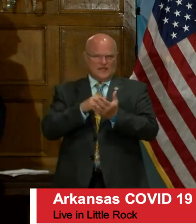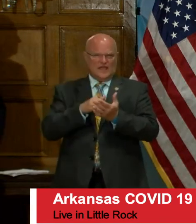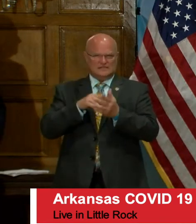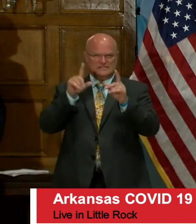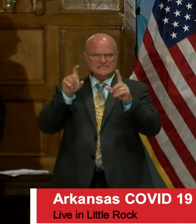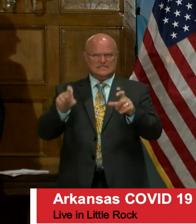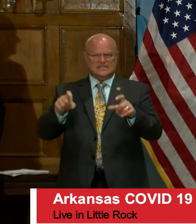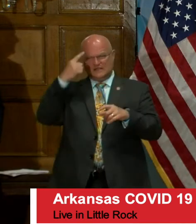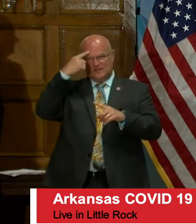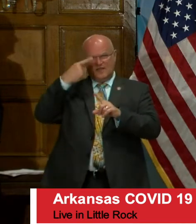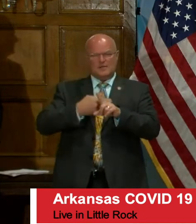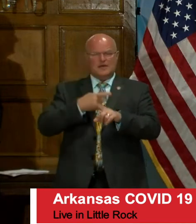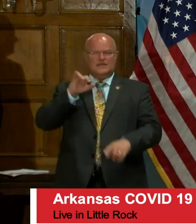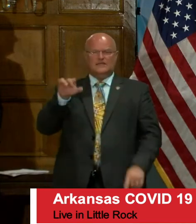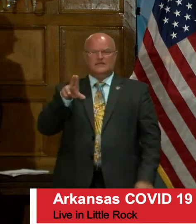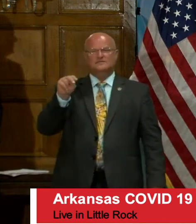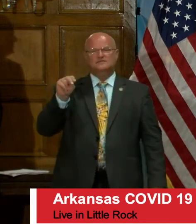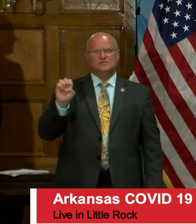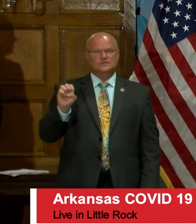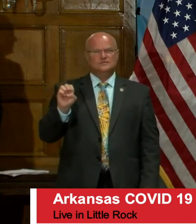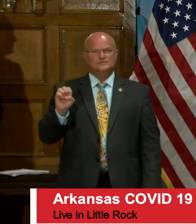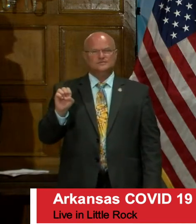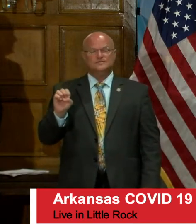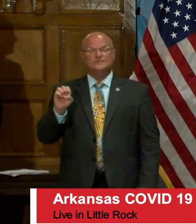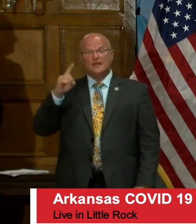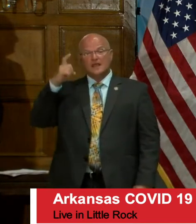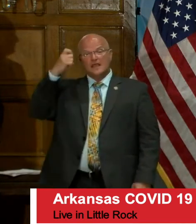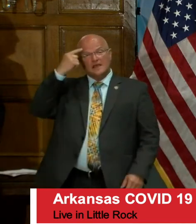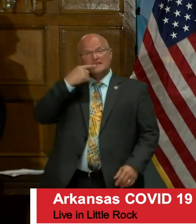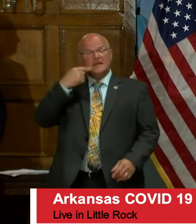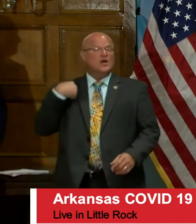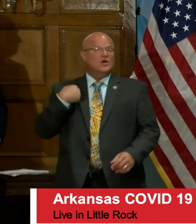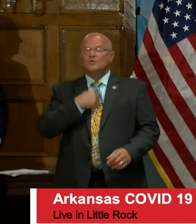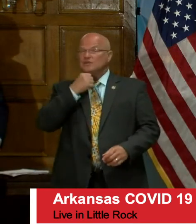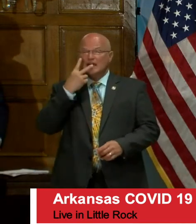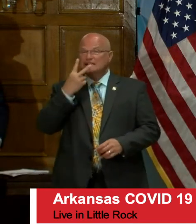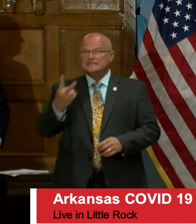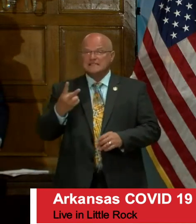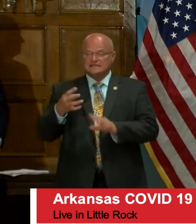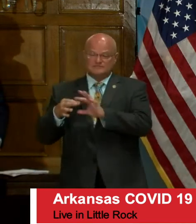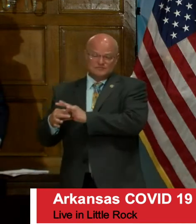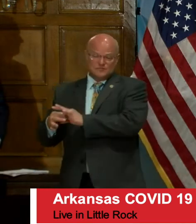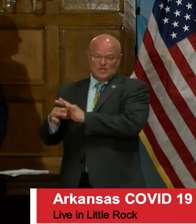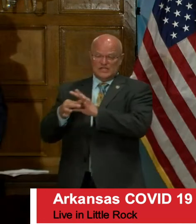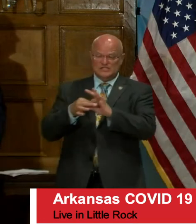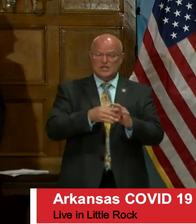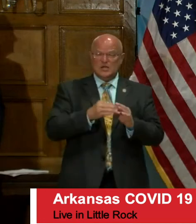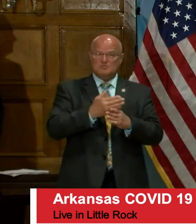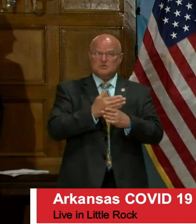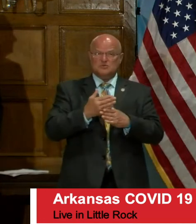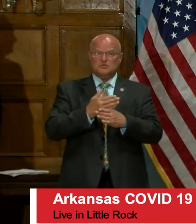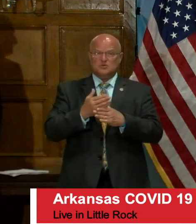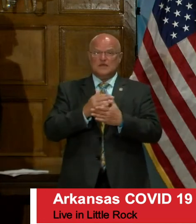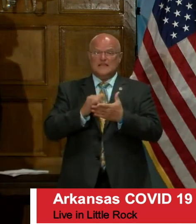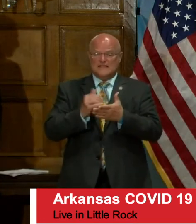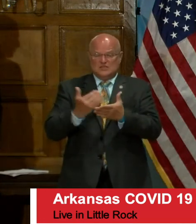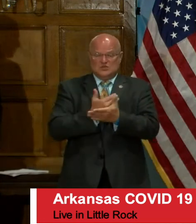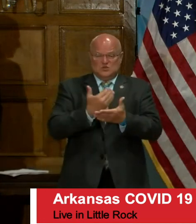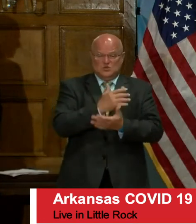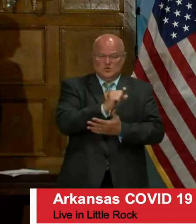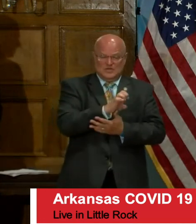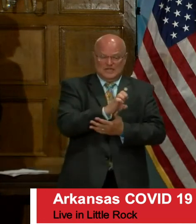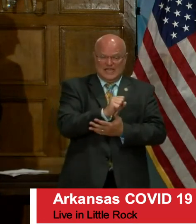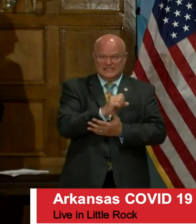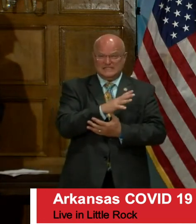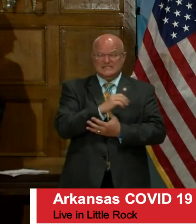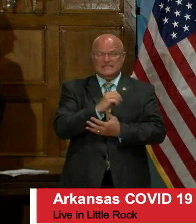120,000 tests for the month. The Governor mentioned that we're not seeing a relationship between these new